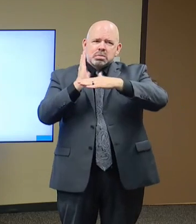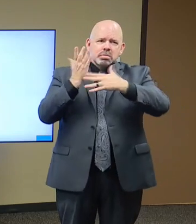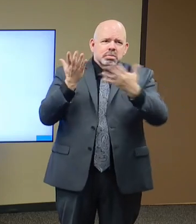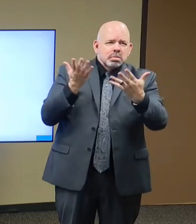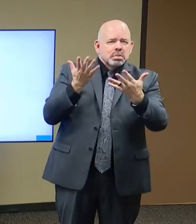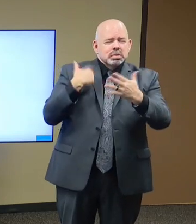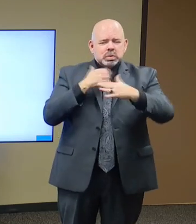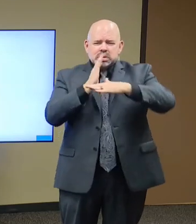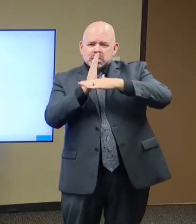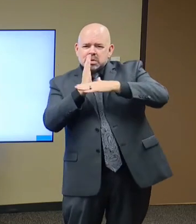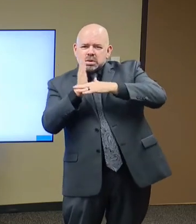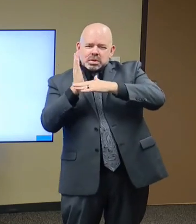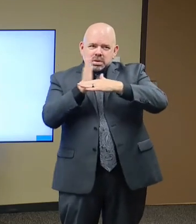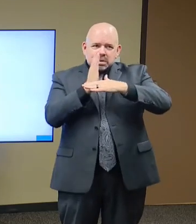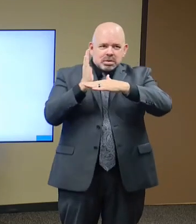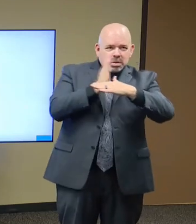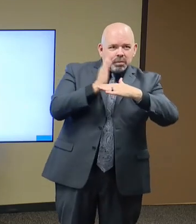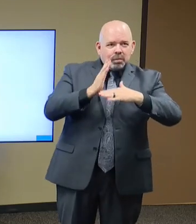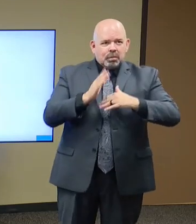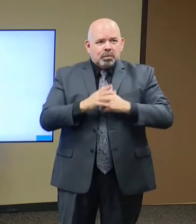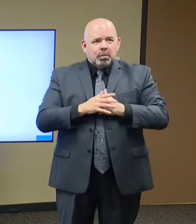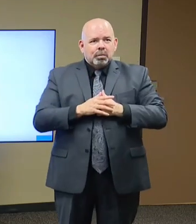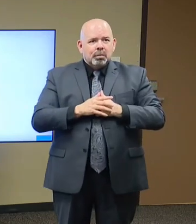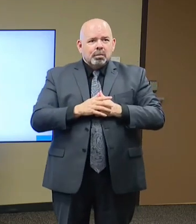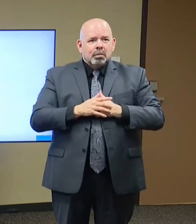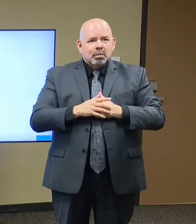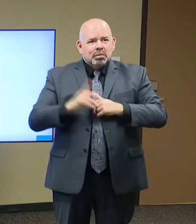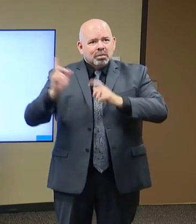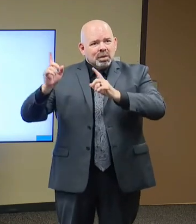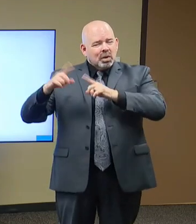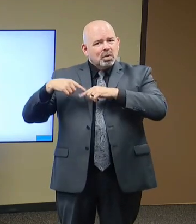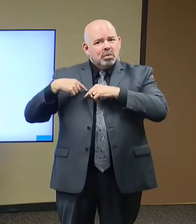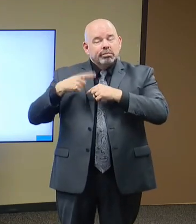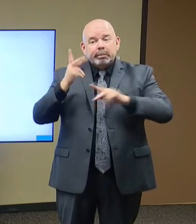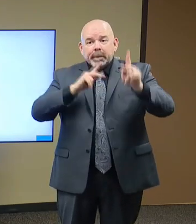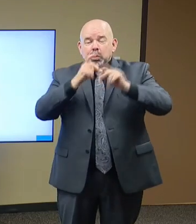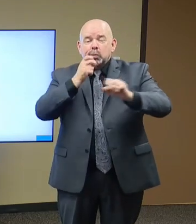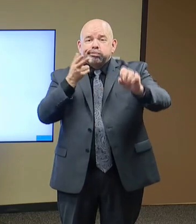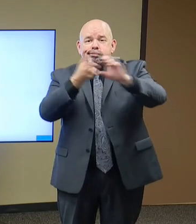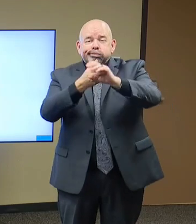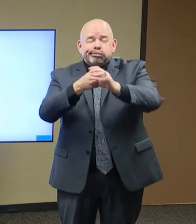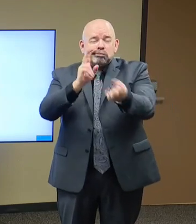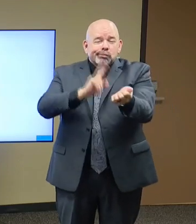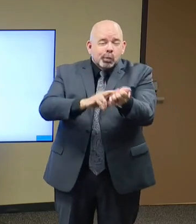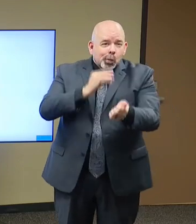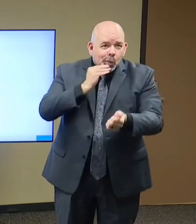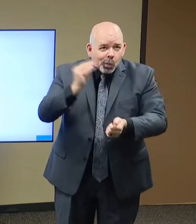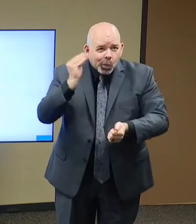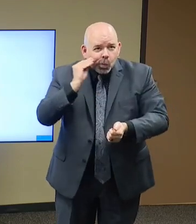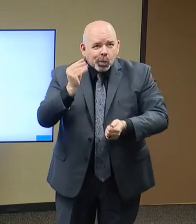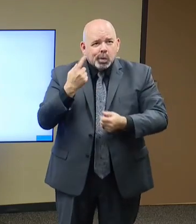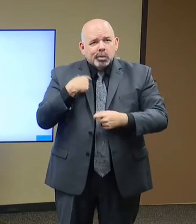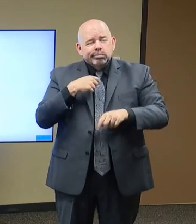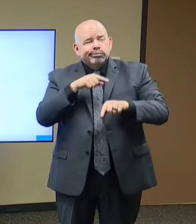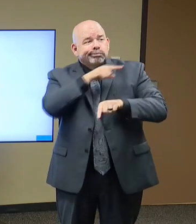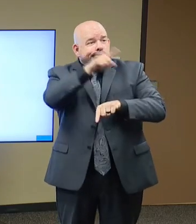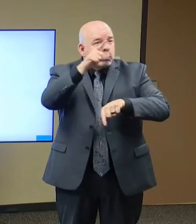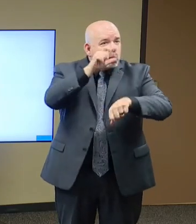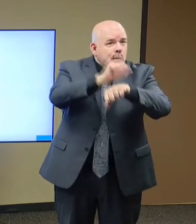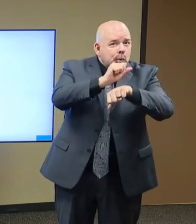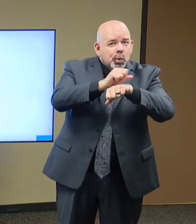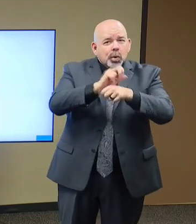whether long-term care, congregate facilities, other essential workplace settings, having